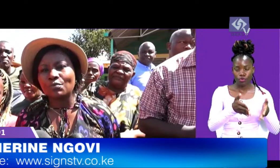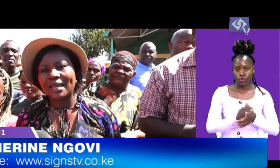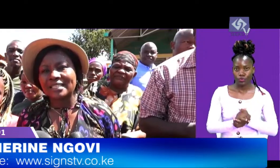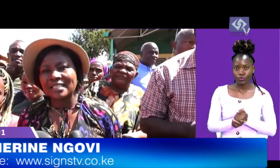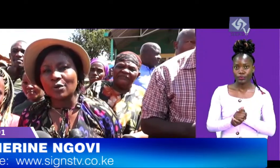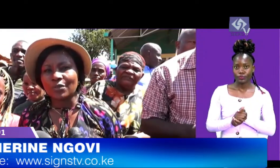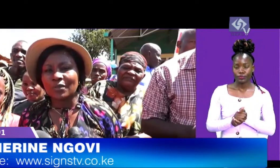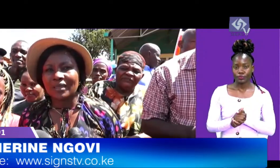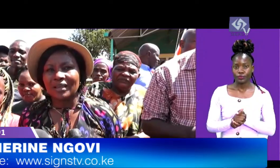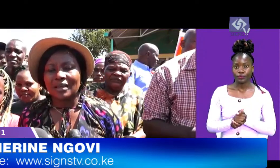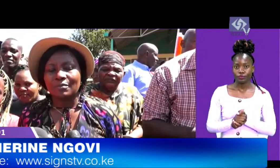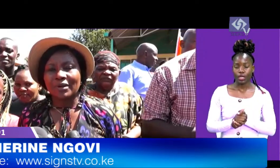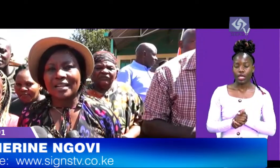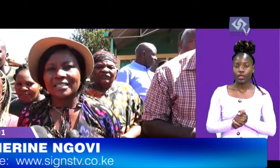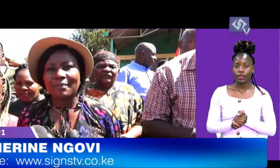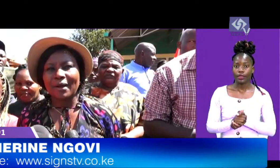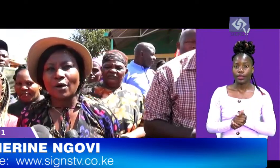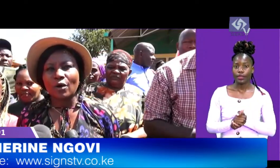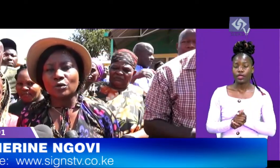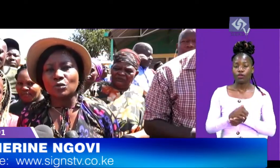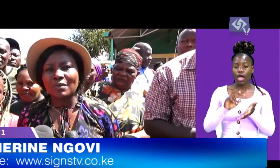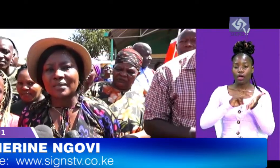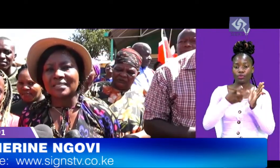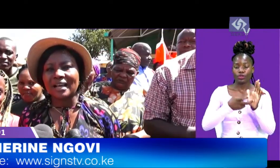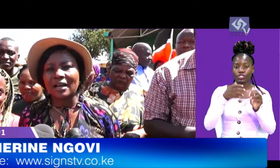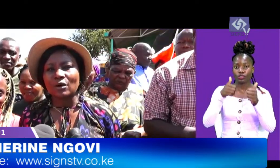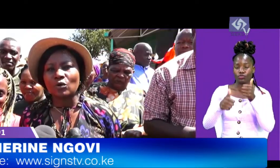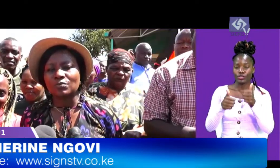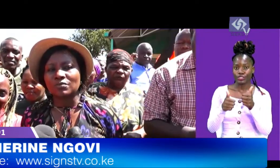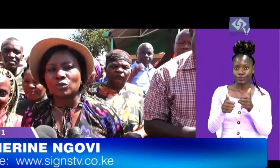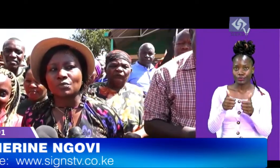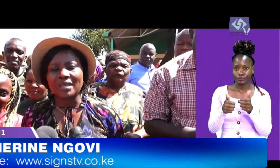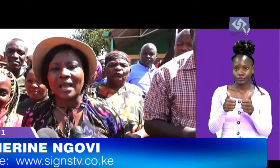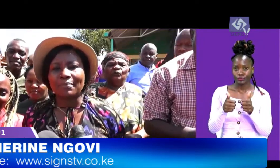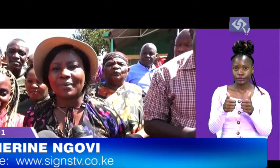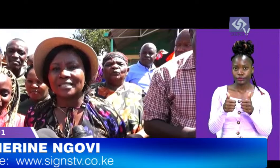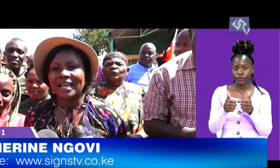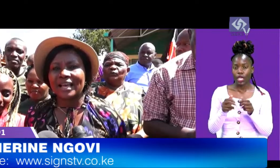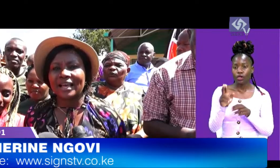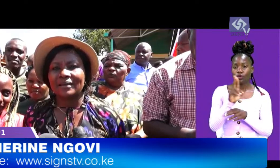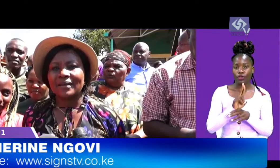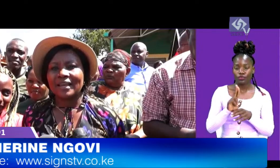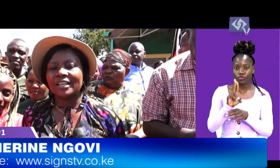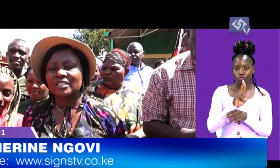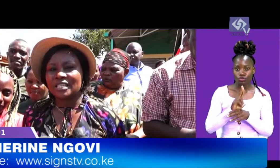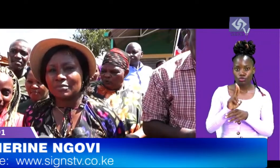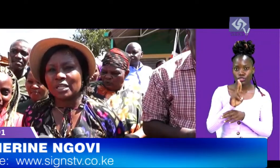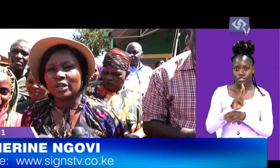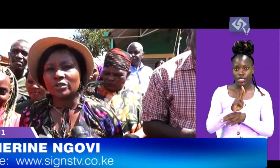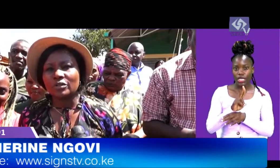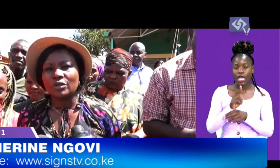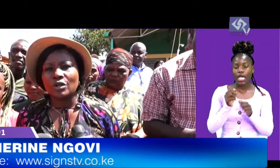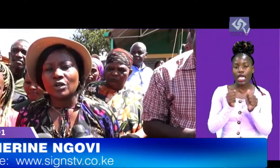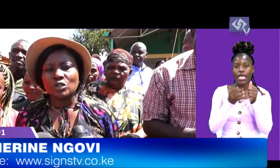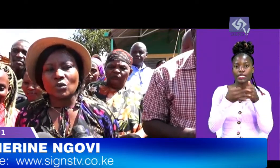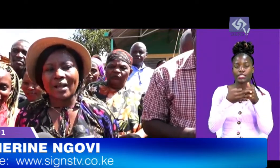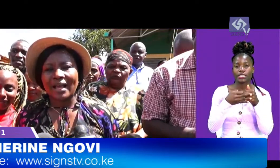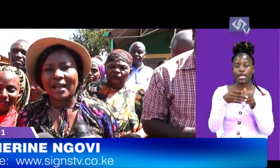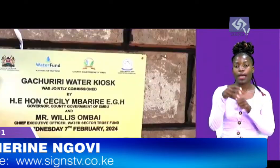Mbere South, mradi ambao tumeweza kutumia pesa 18 million,